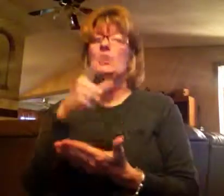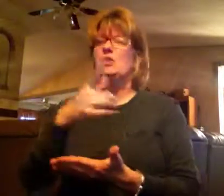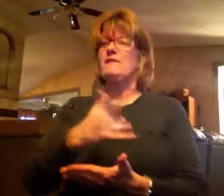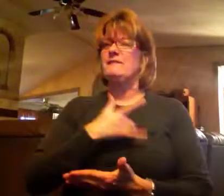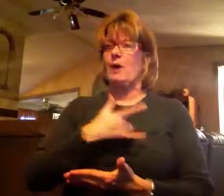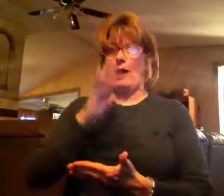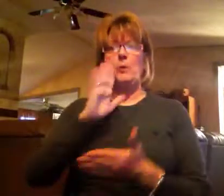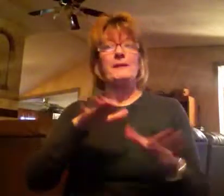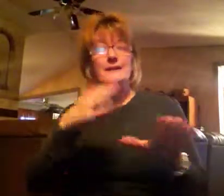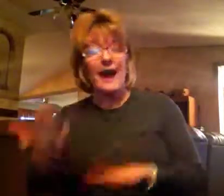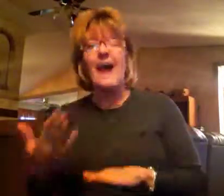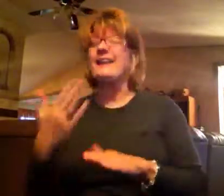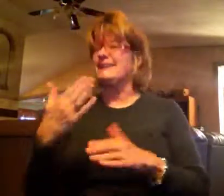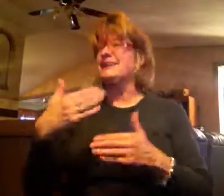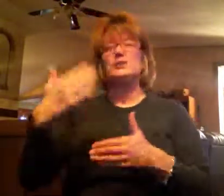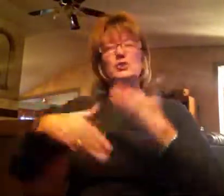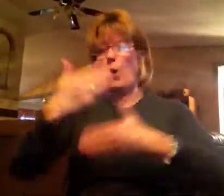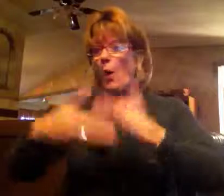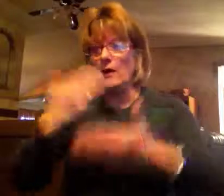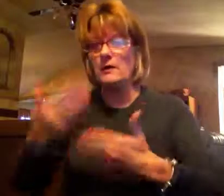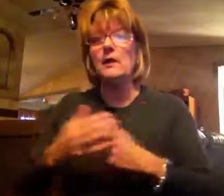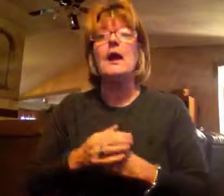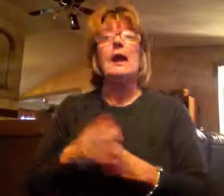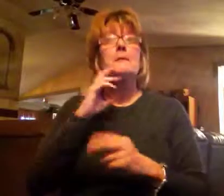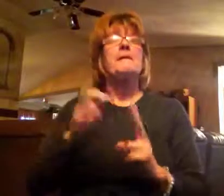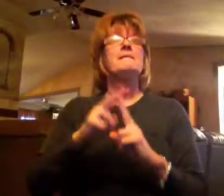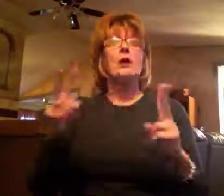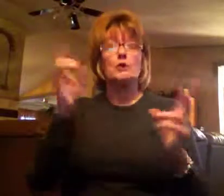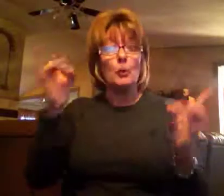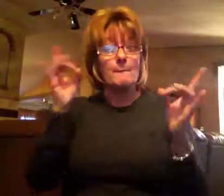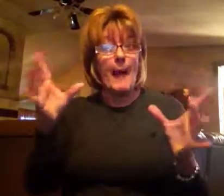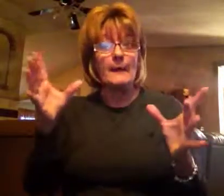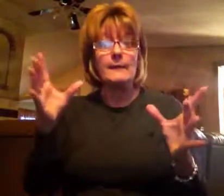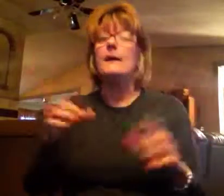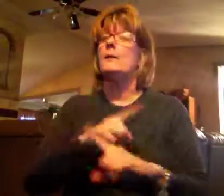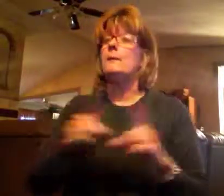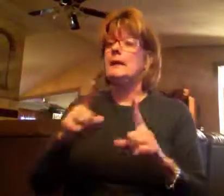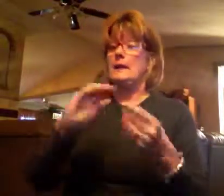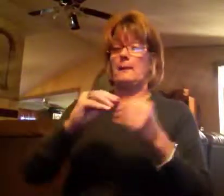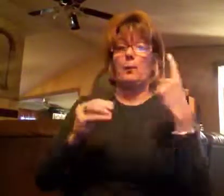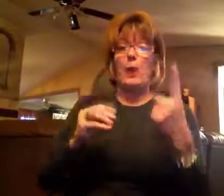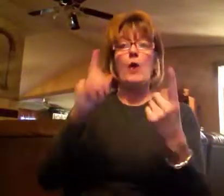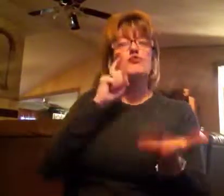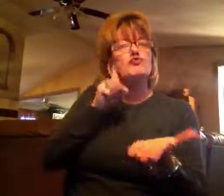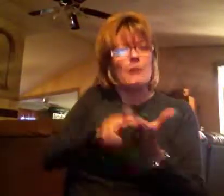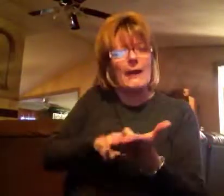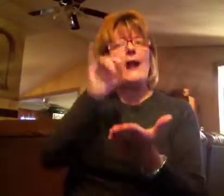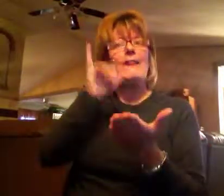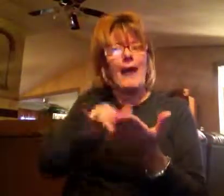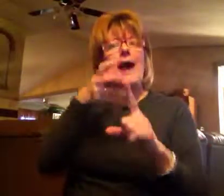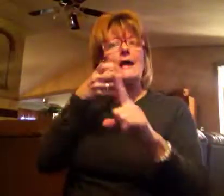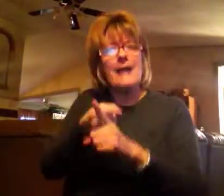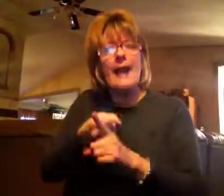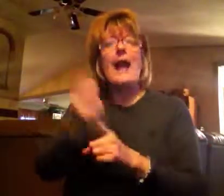dying, and so on. It could be very traumatic. So step 1 is to recognize the attack and know that you are